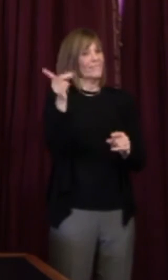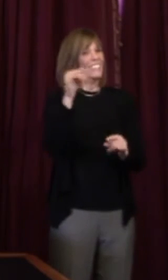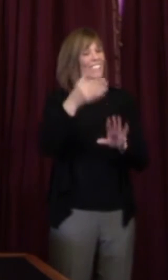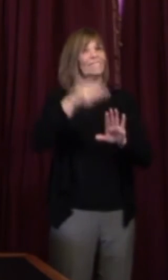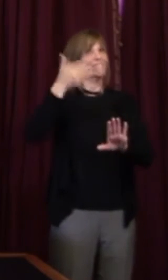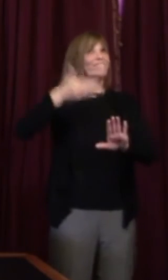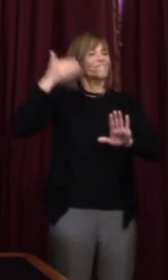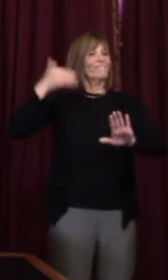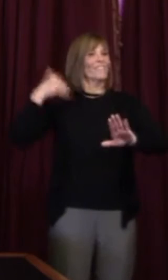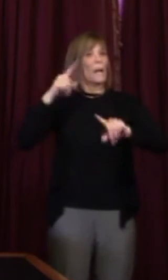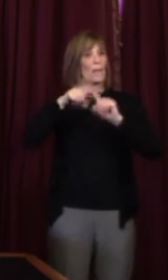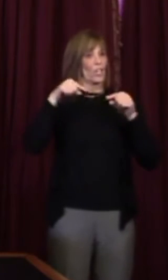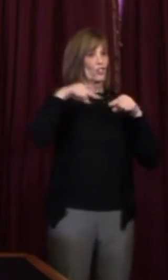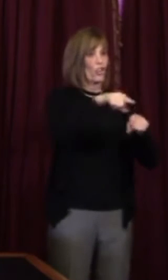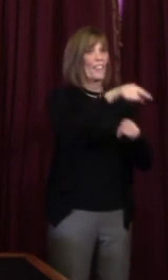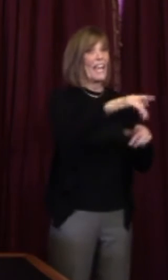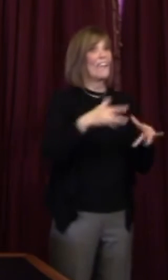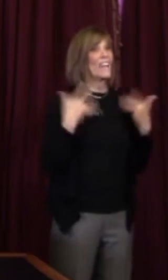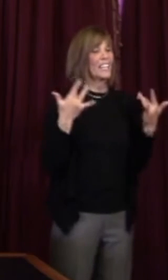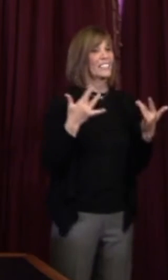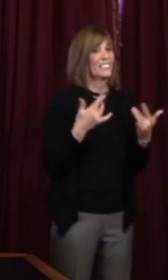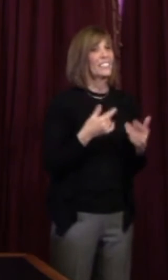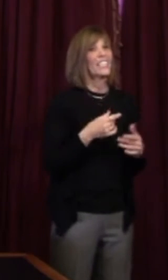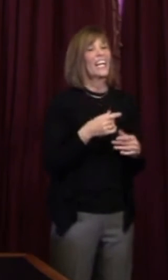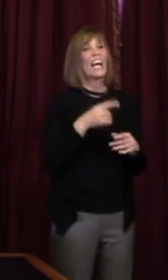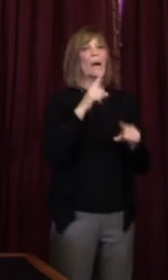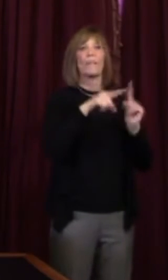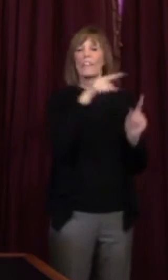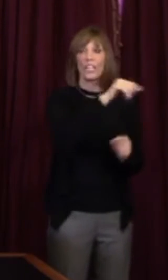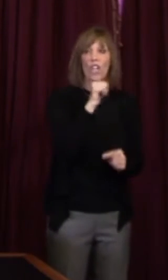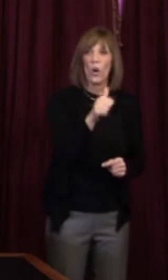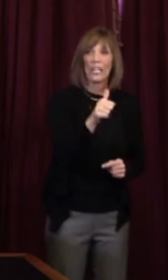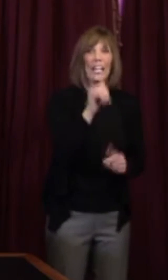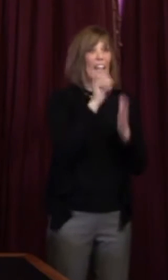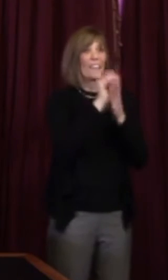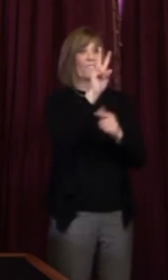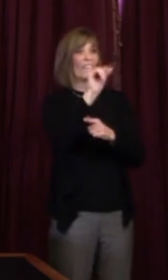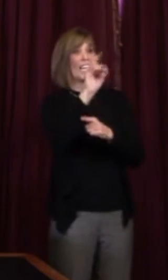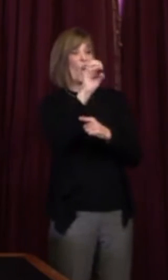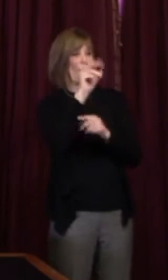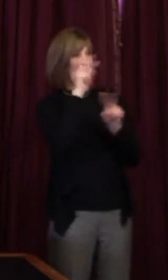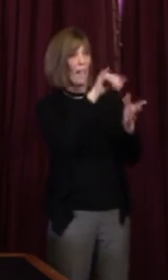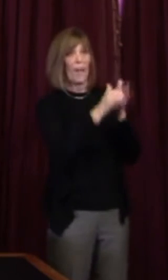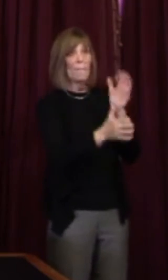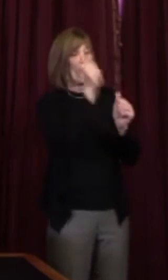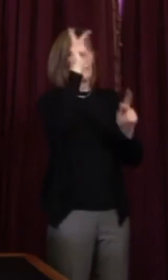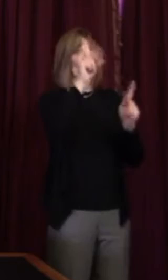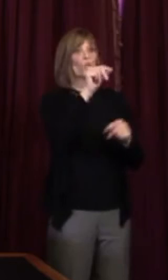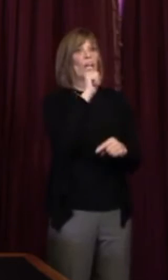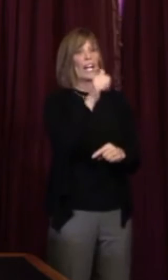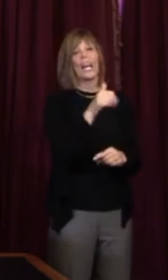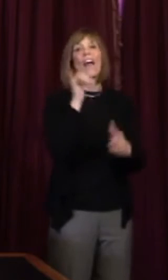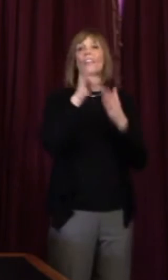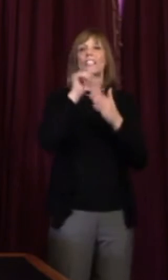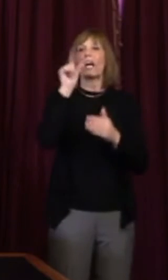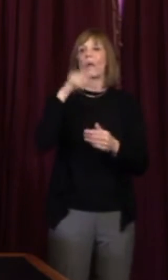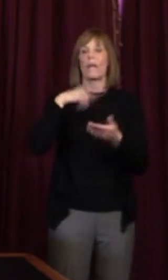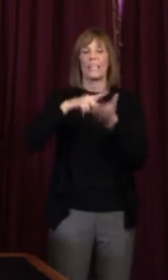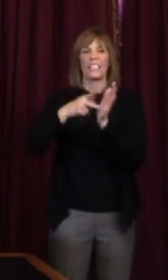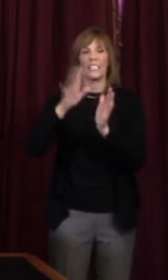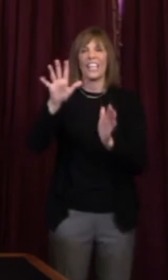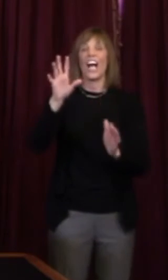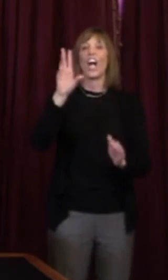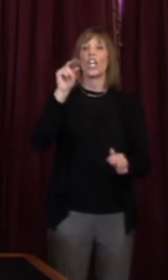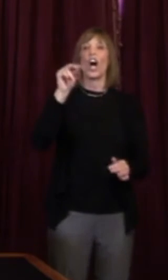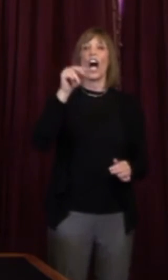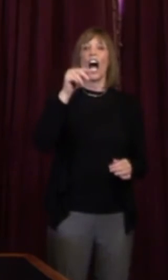gazillion times? They do. But they don't. The video there shows that most people do not. That's not what I was saying. I didn't say they do.